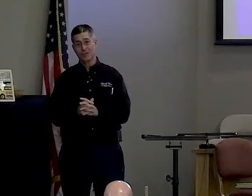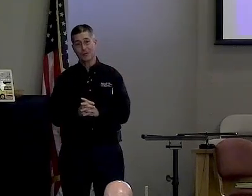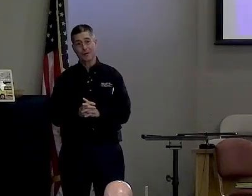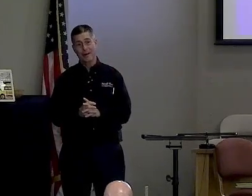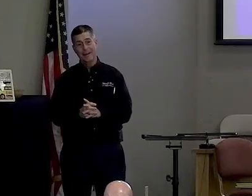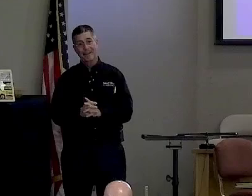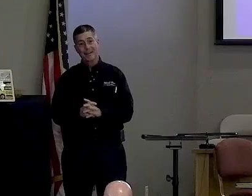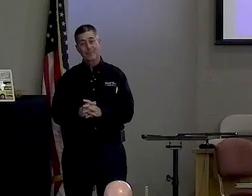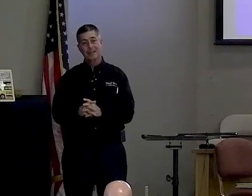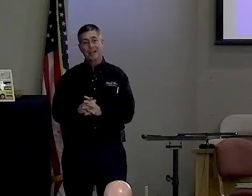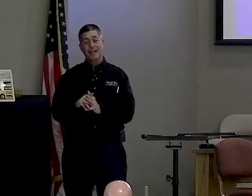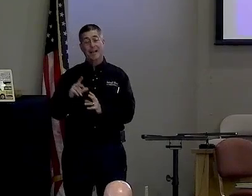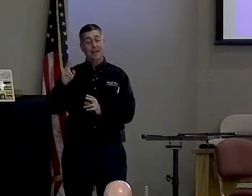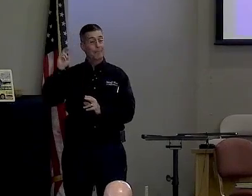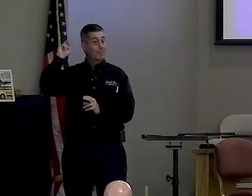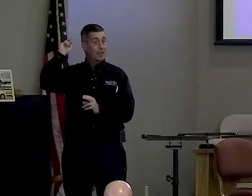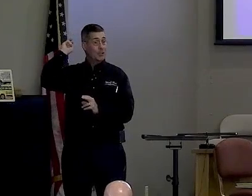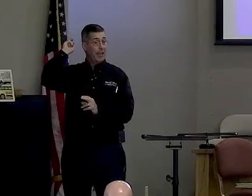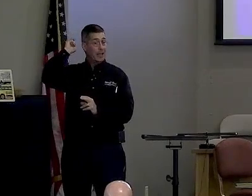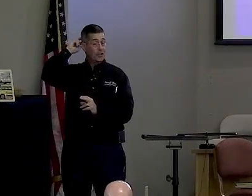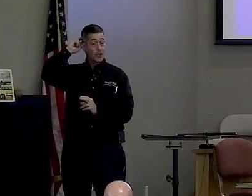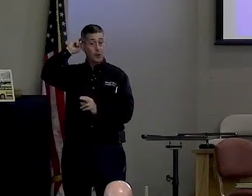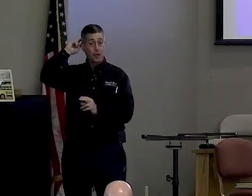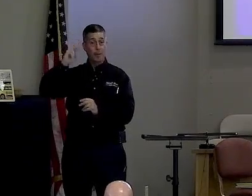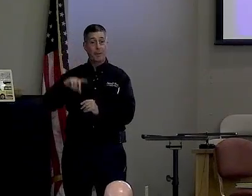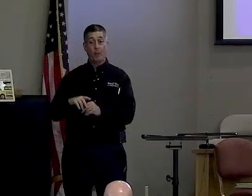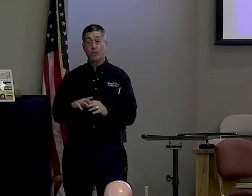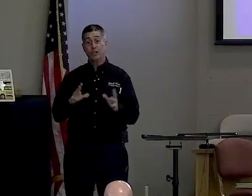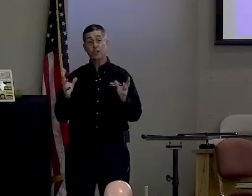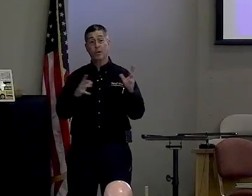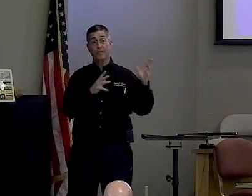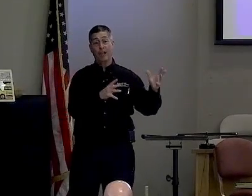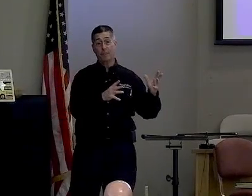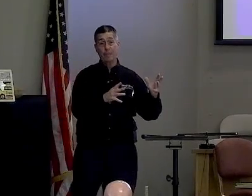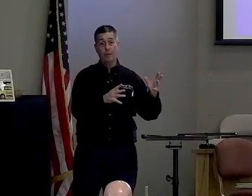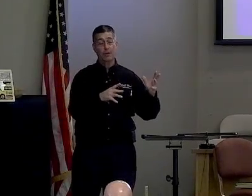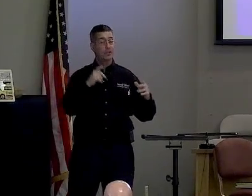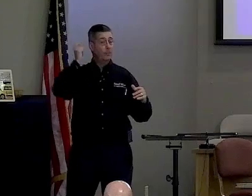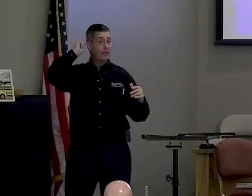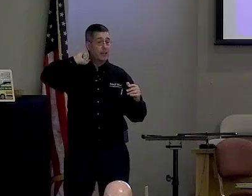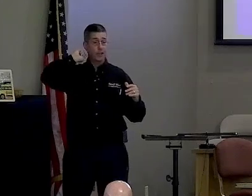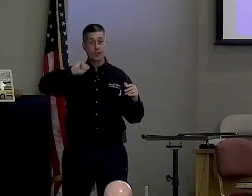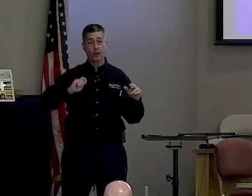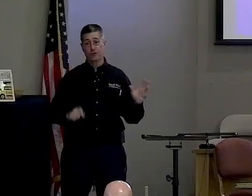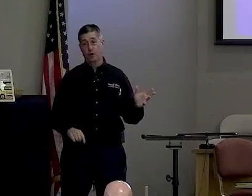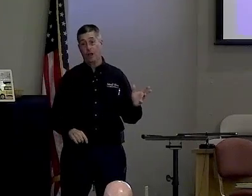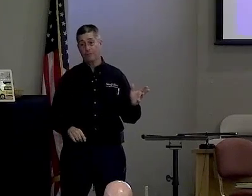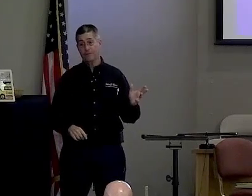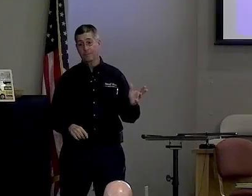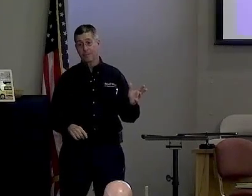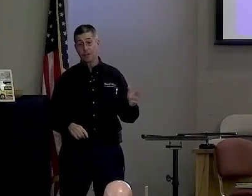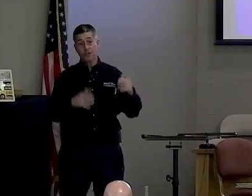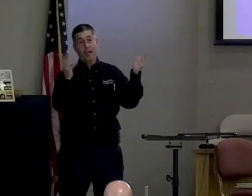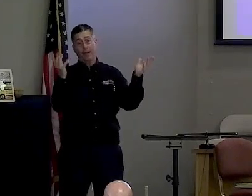story. But she has this cochlear implant. When she's with deaf people, she basically just turns it off. She's deaf.